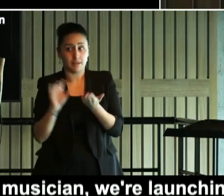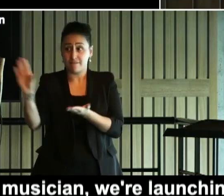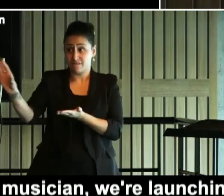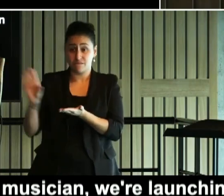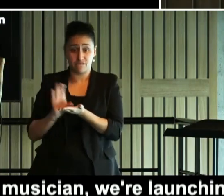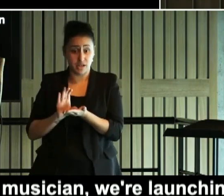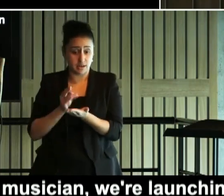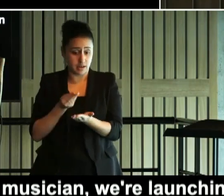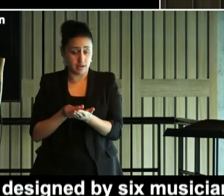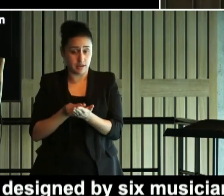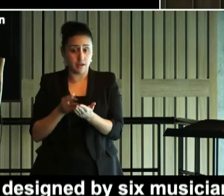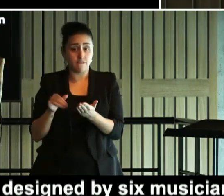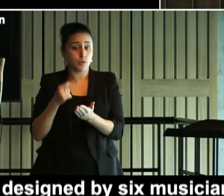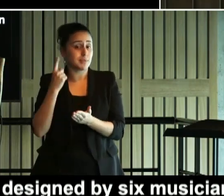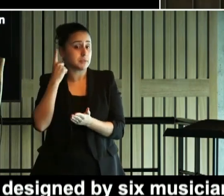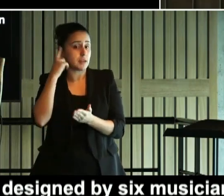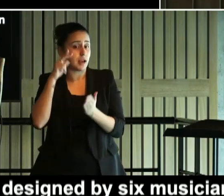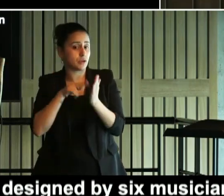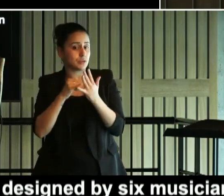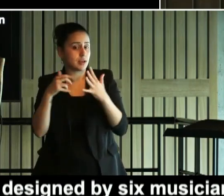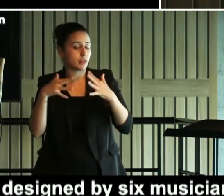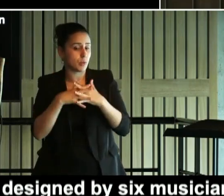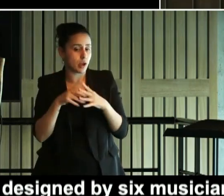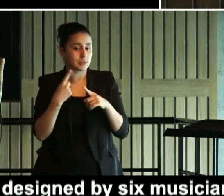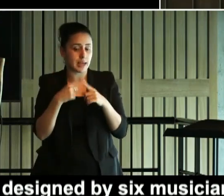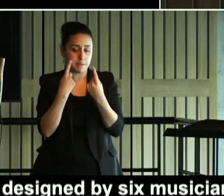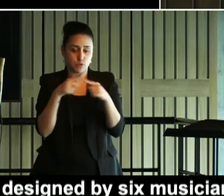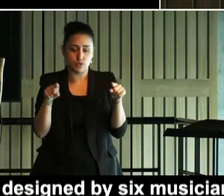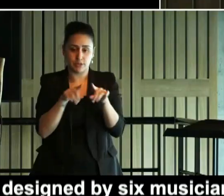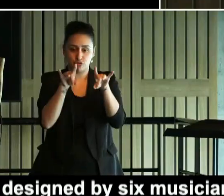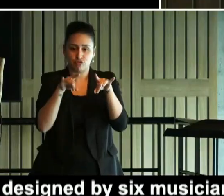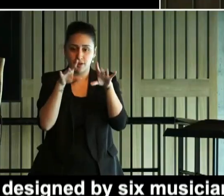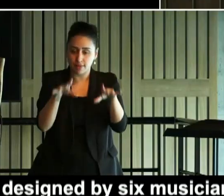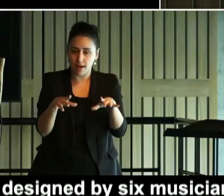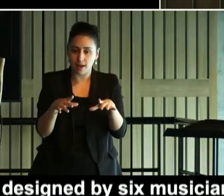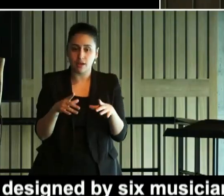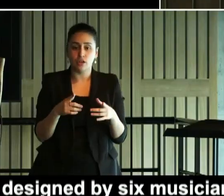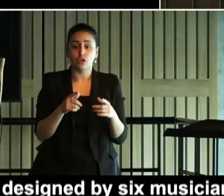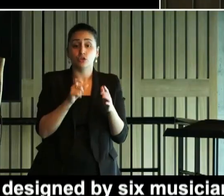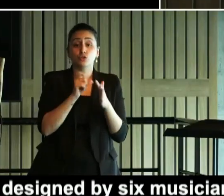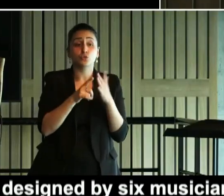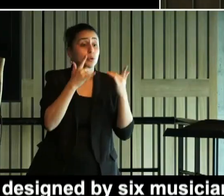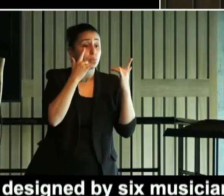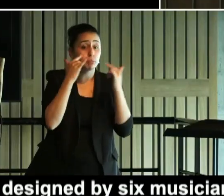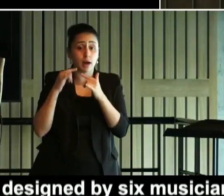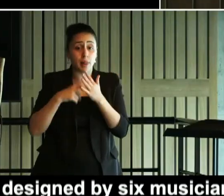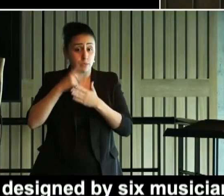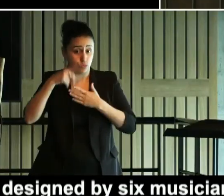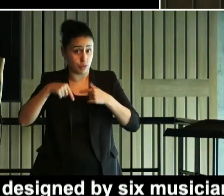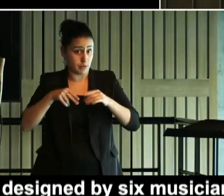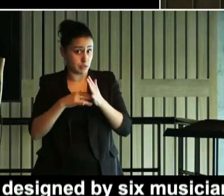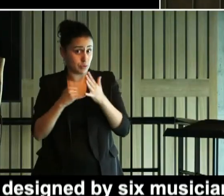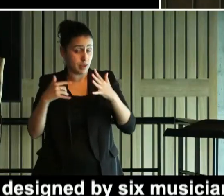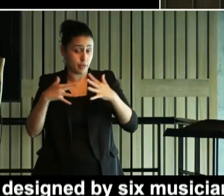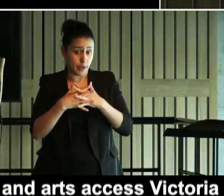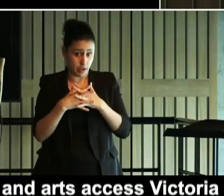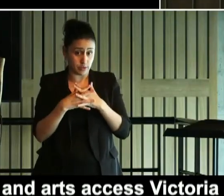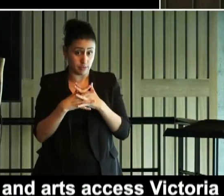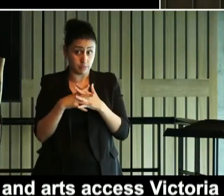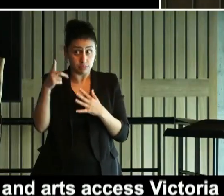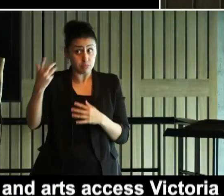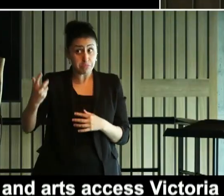funded by Sound New South Wales and Music Australia to roll out the pilot program in New South Wales. It's a